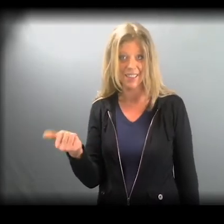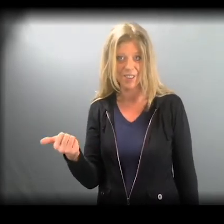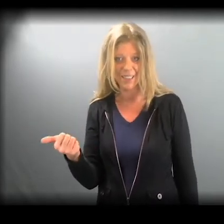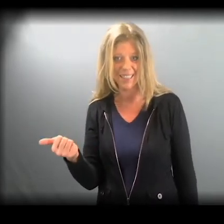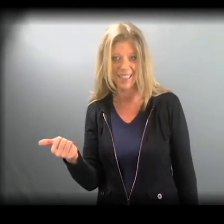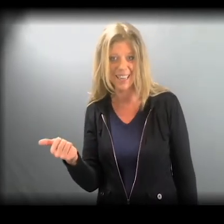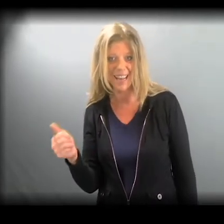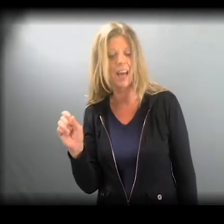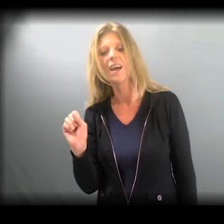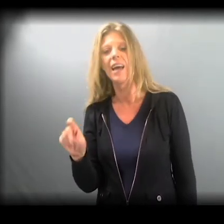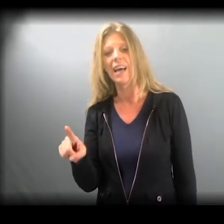Answers.